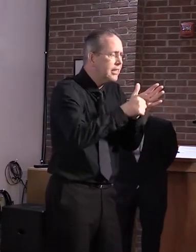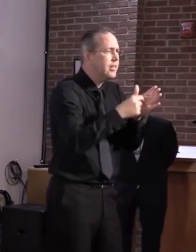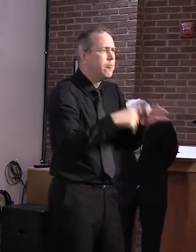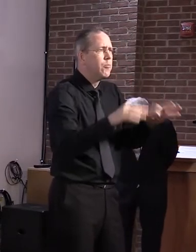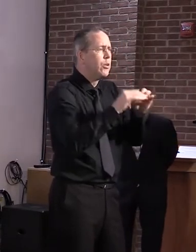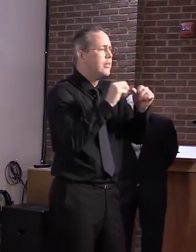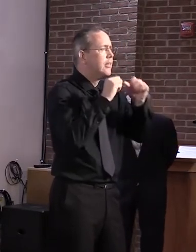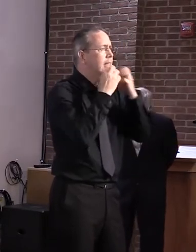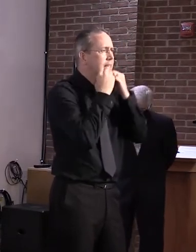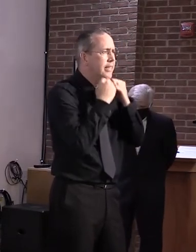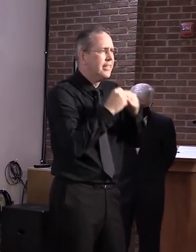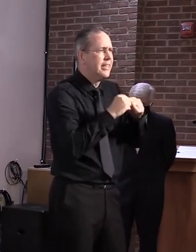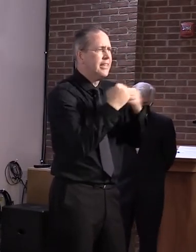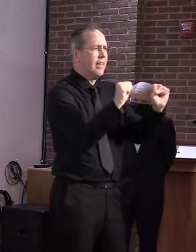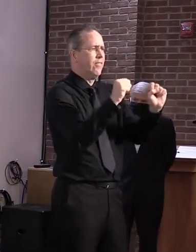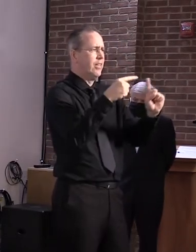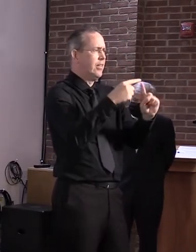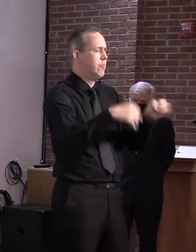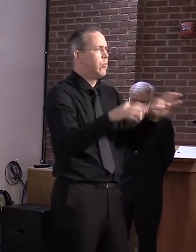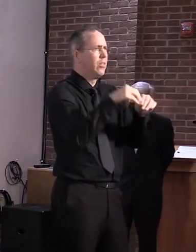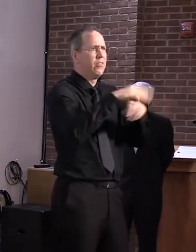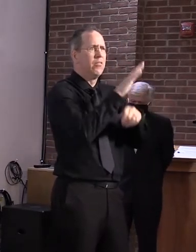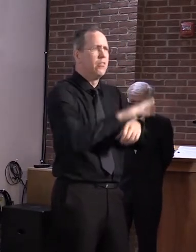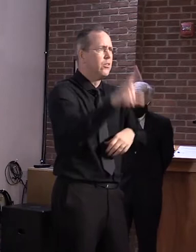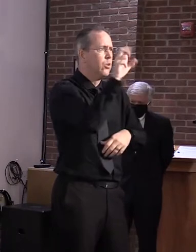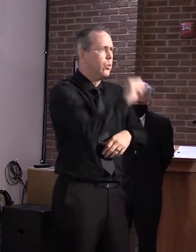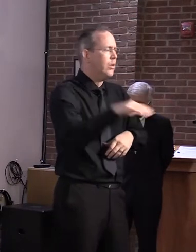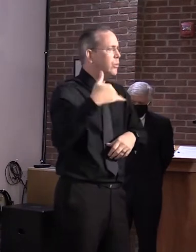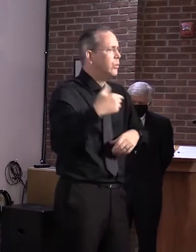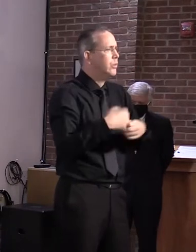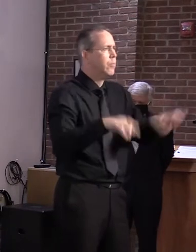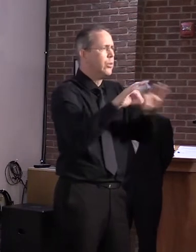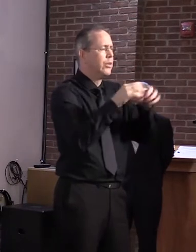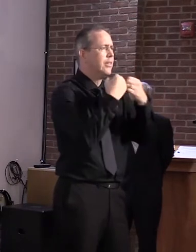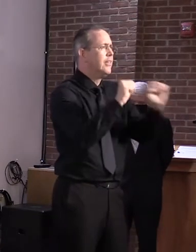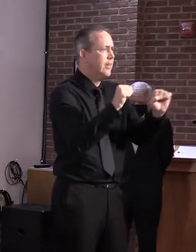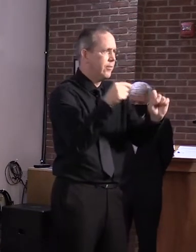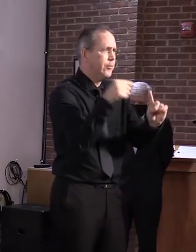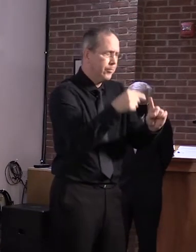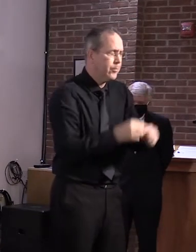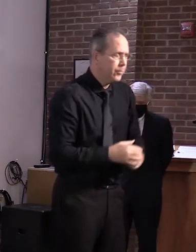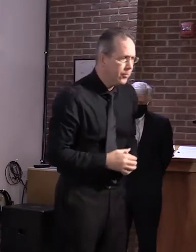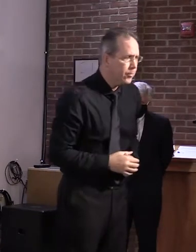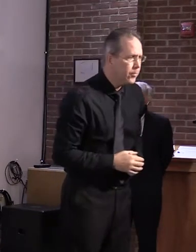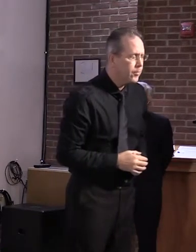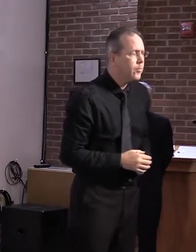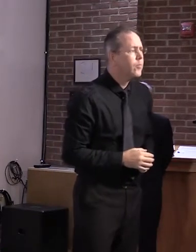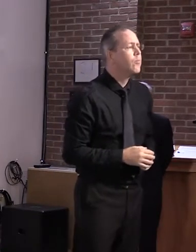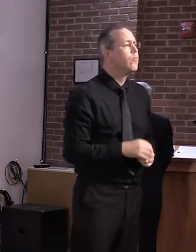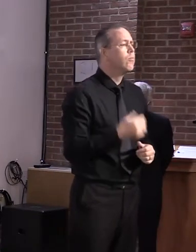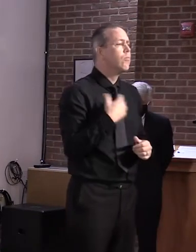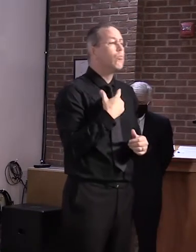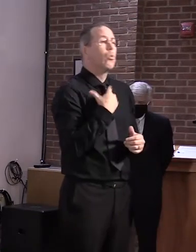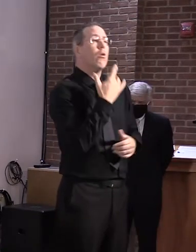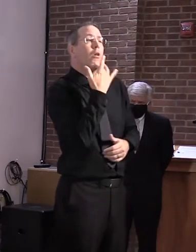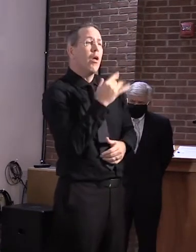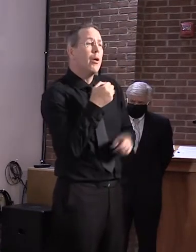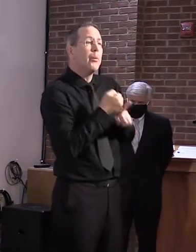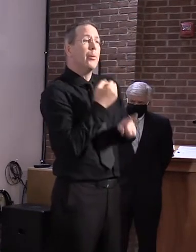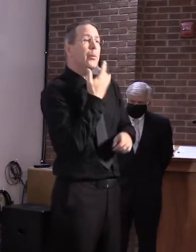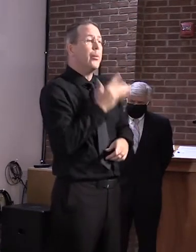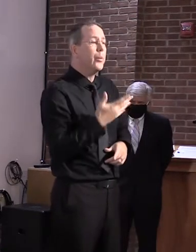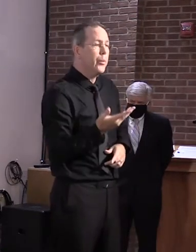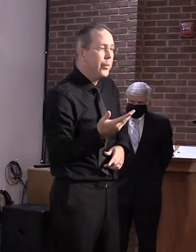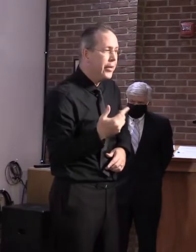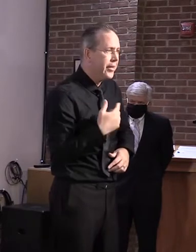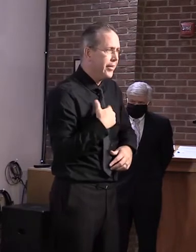happening in our brave little state here in Vermont. We're fortunate that the Deputy Secretary Ted Brady of the Agency of